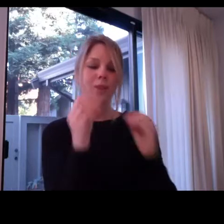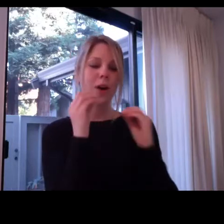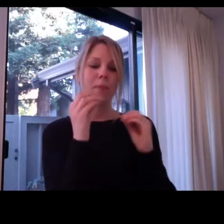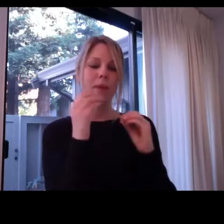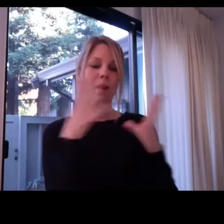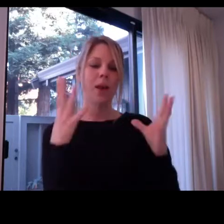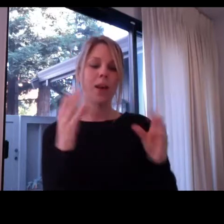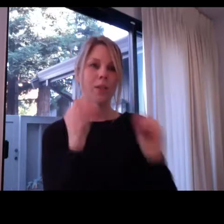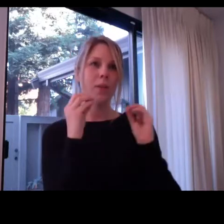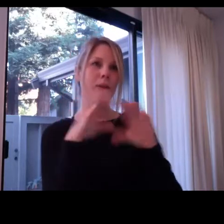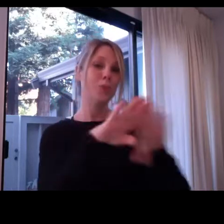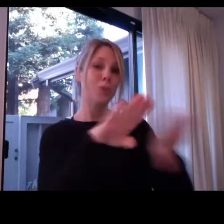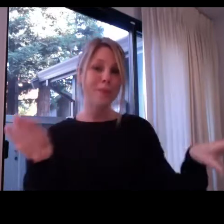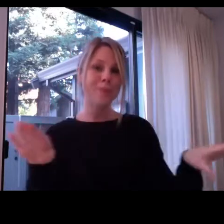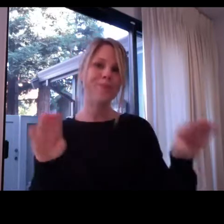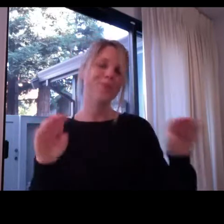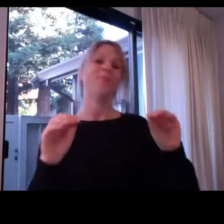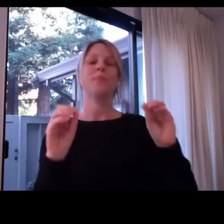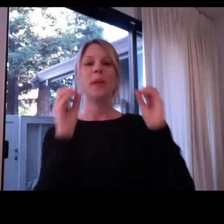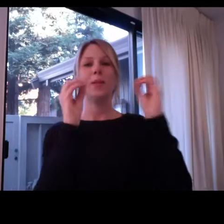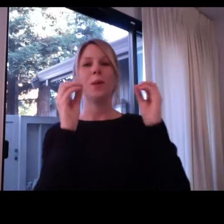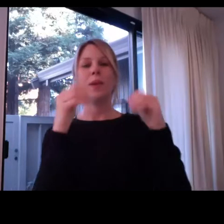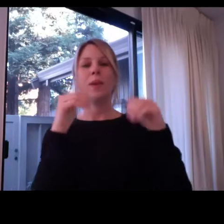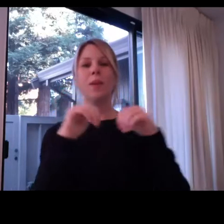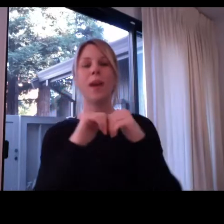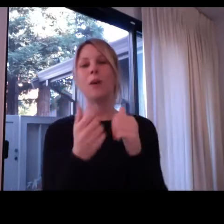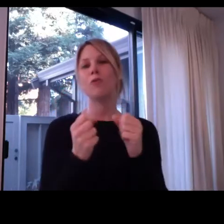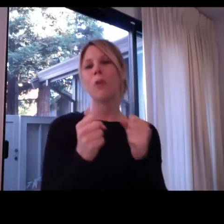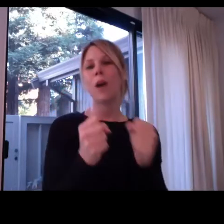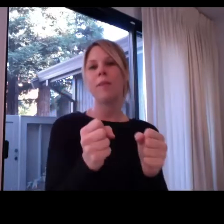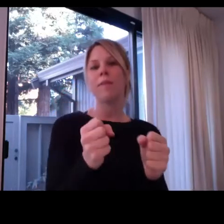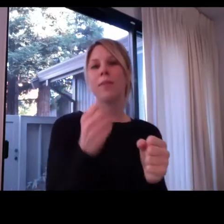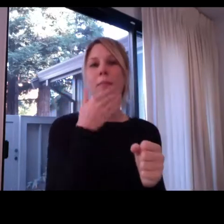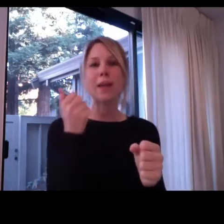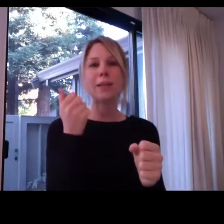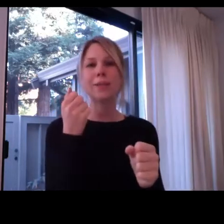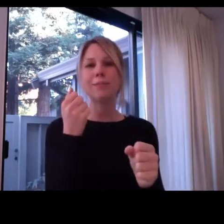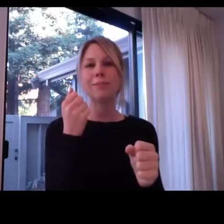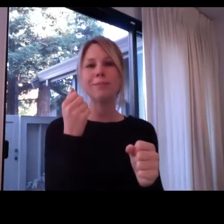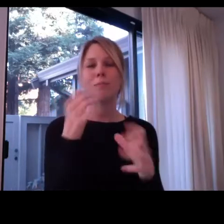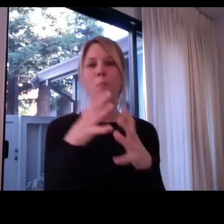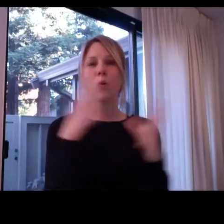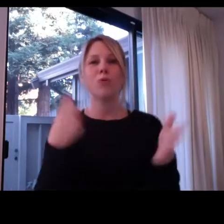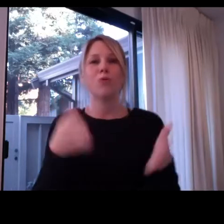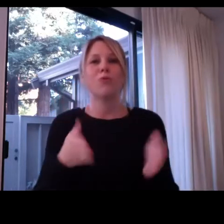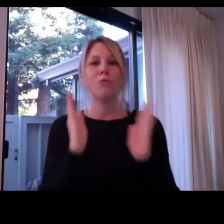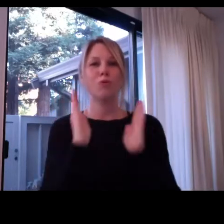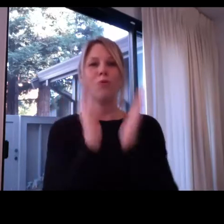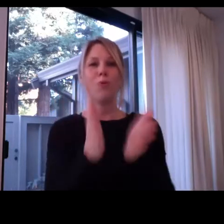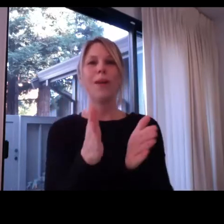He taught me a lot. He taught me to swim. He taught me how to drive the best,